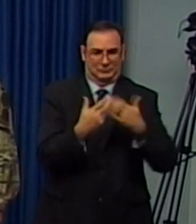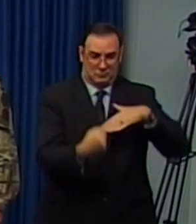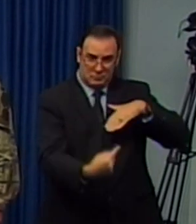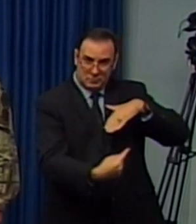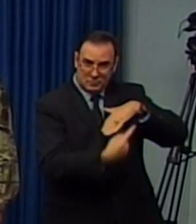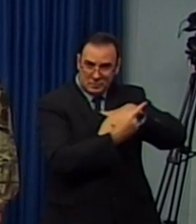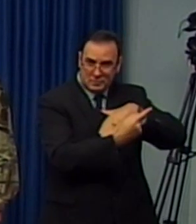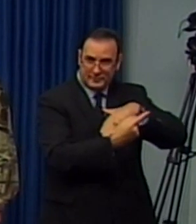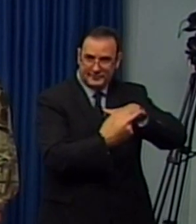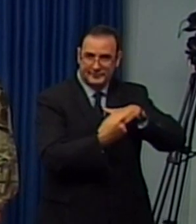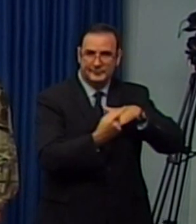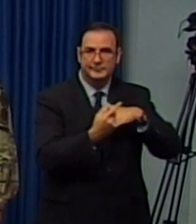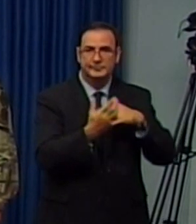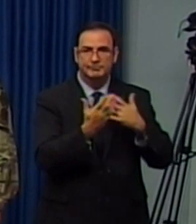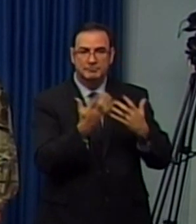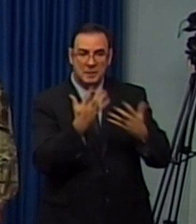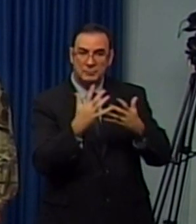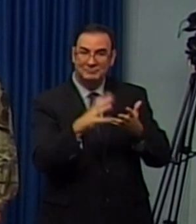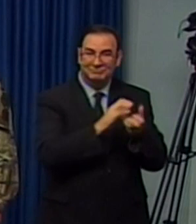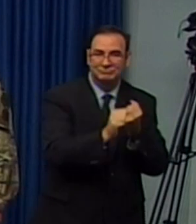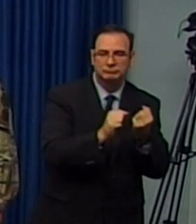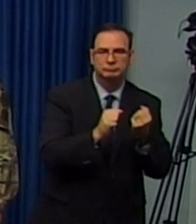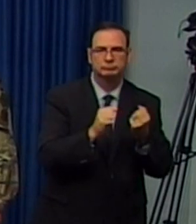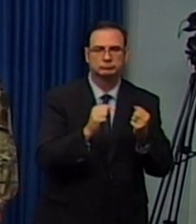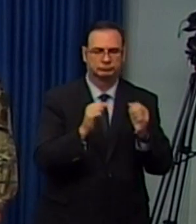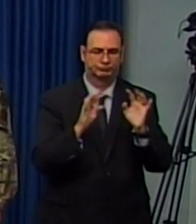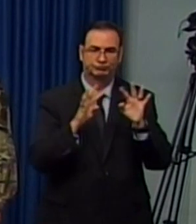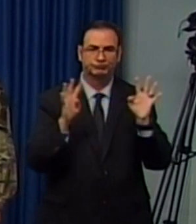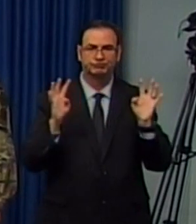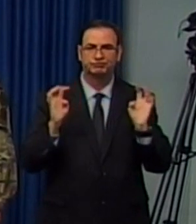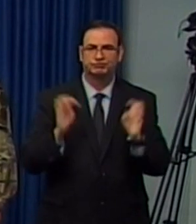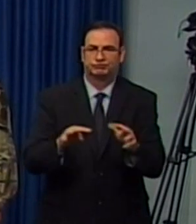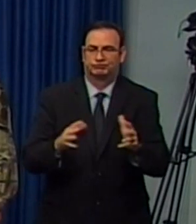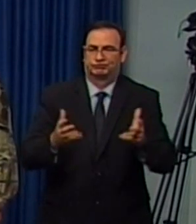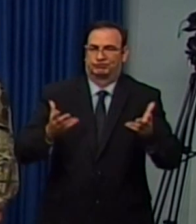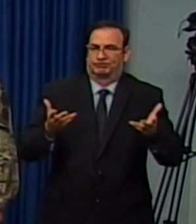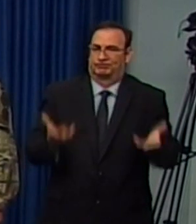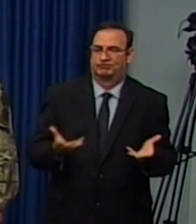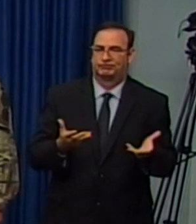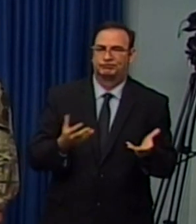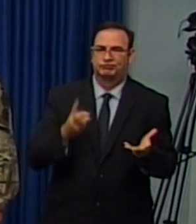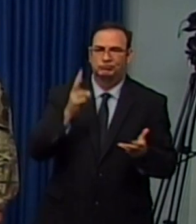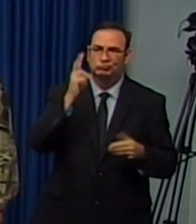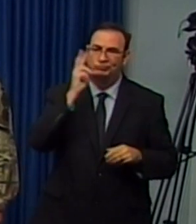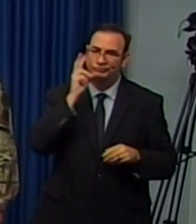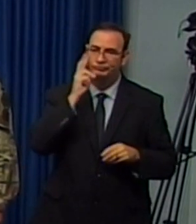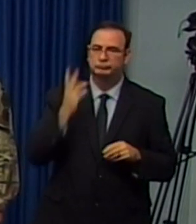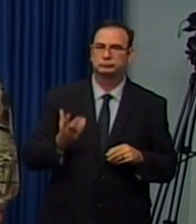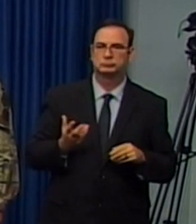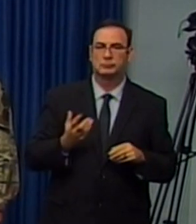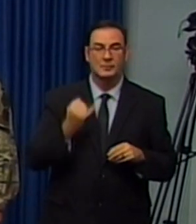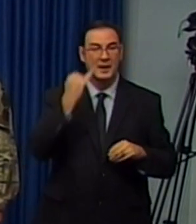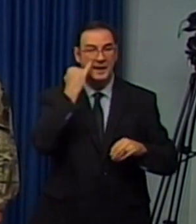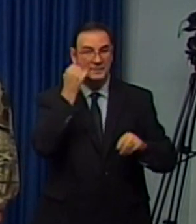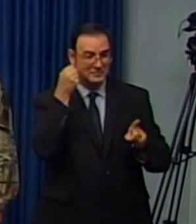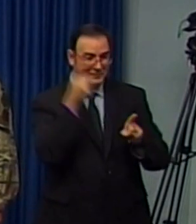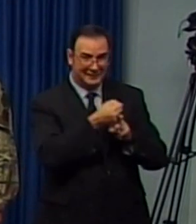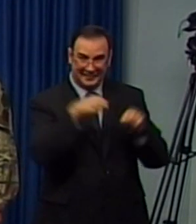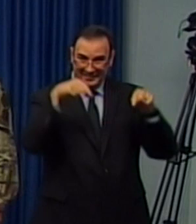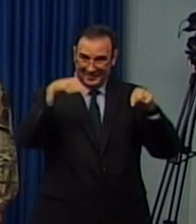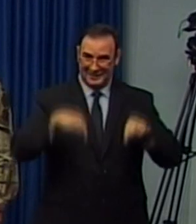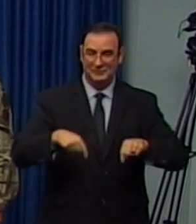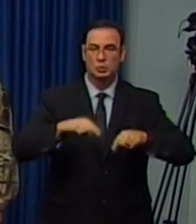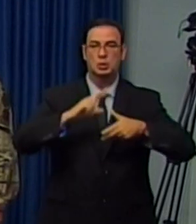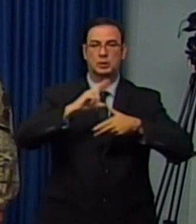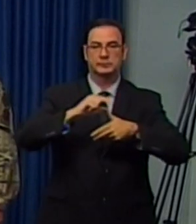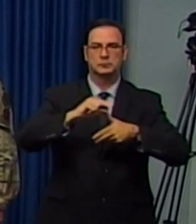of destruction could vary, but I definitely would anticipate, I mean, if we get hit with this, you know, you're going to have a demand